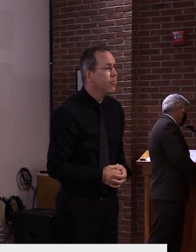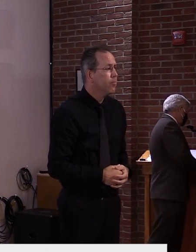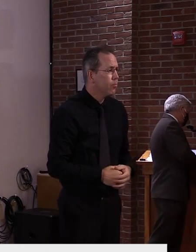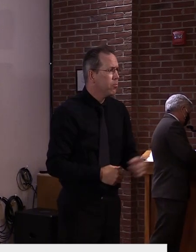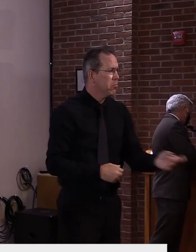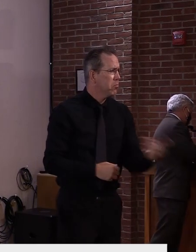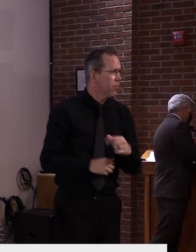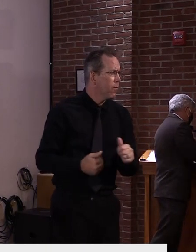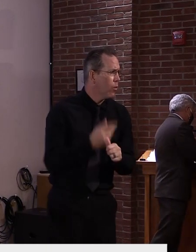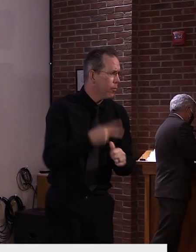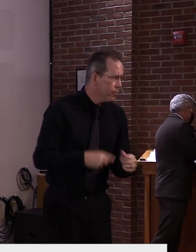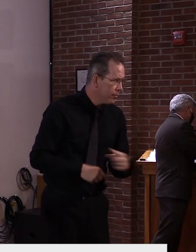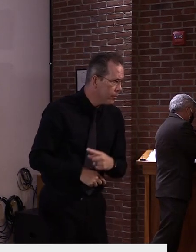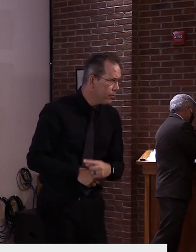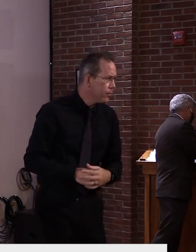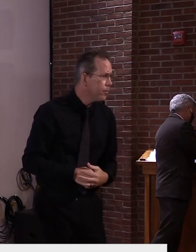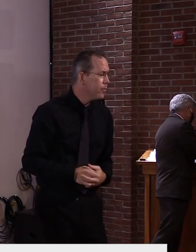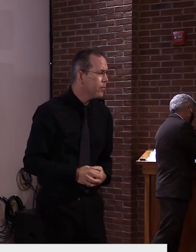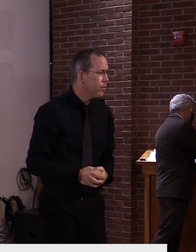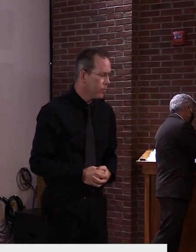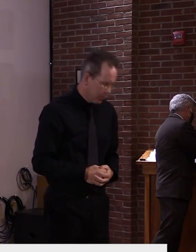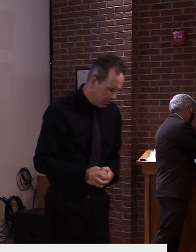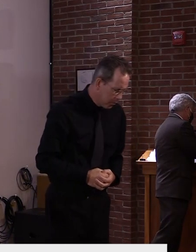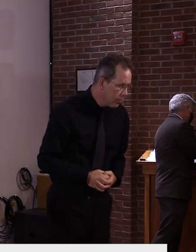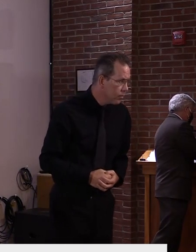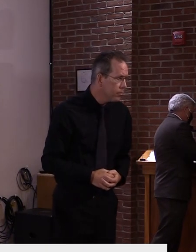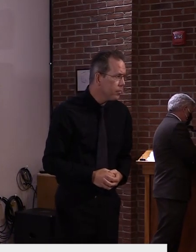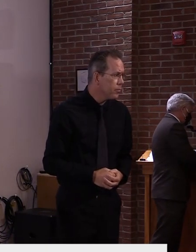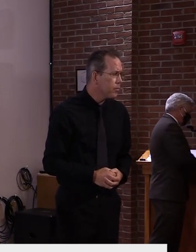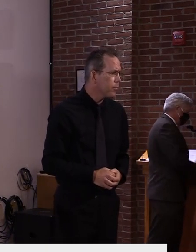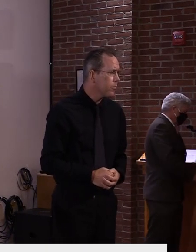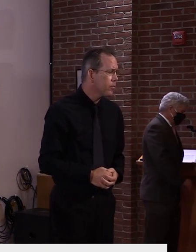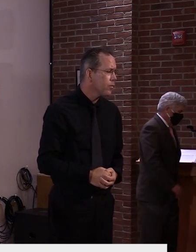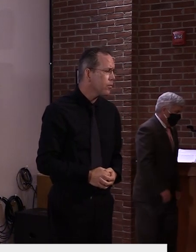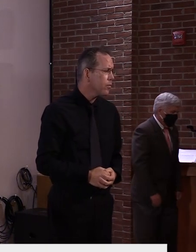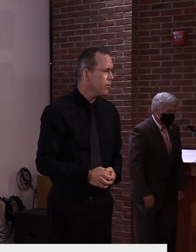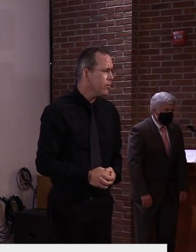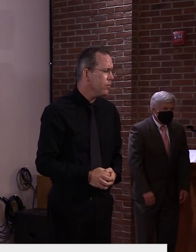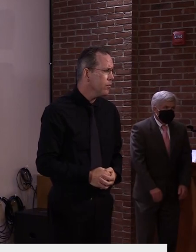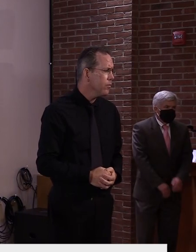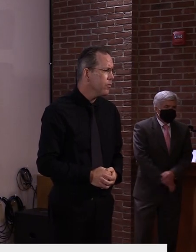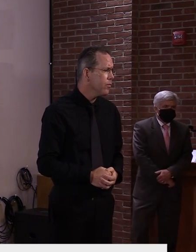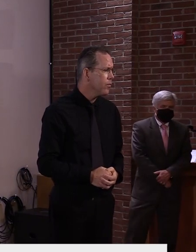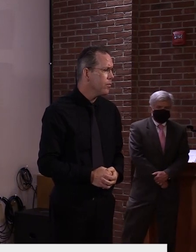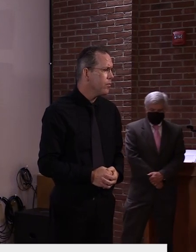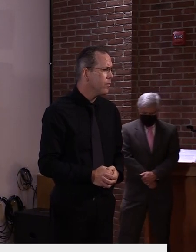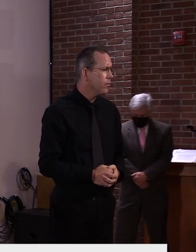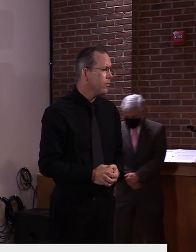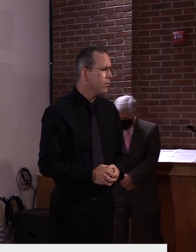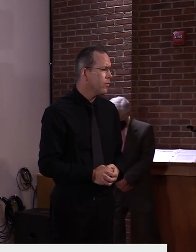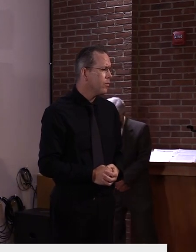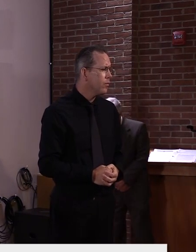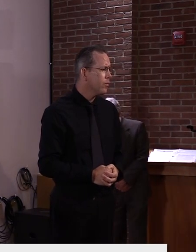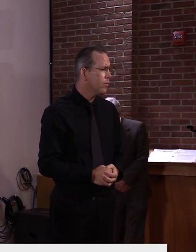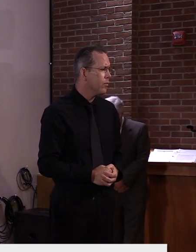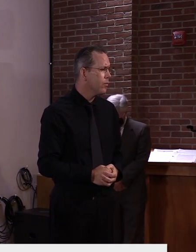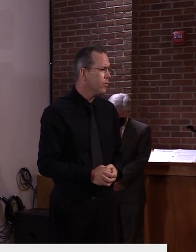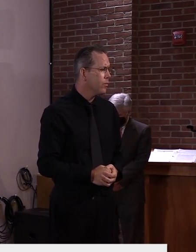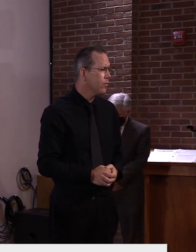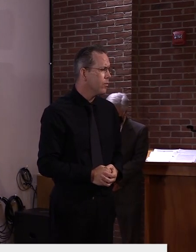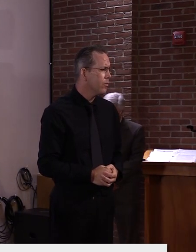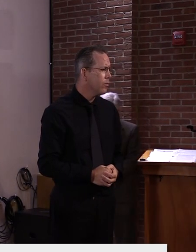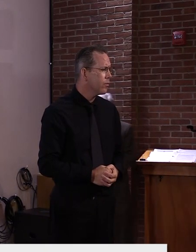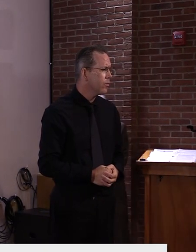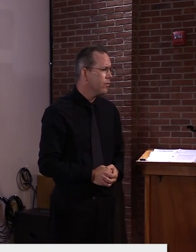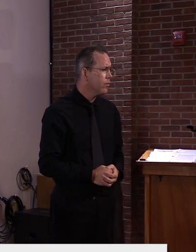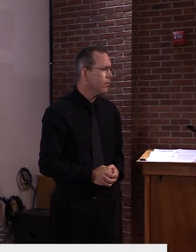guess kind of a two-pronged question. First part, just hoping to hear where we are in terms of our trust fund going into the next few weeks,